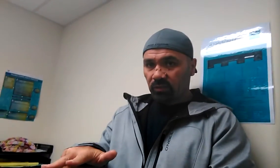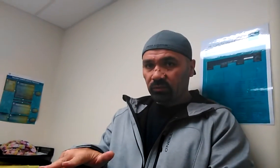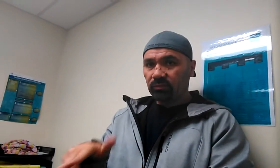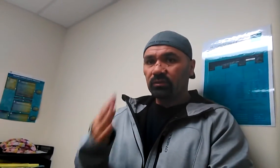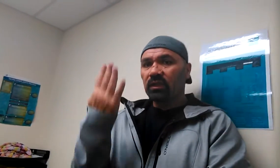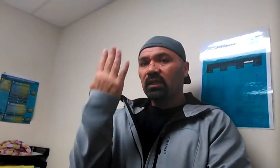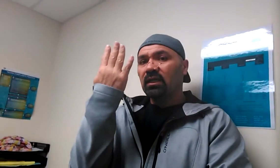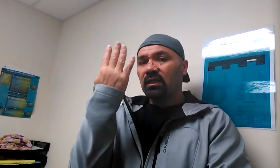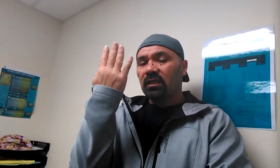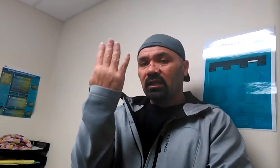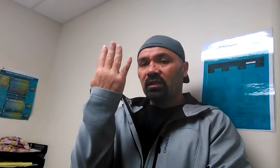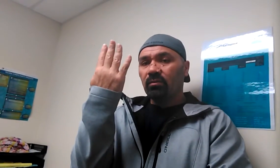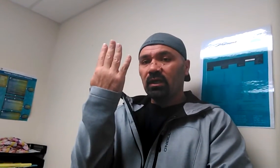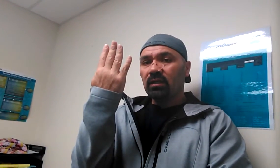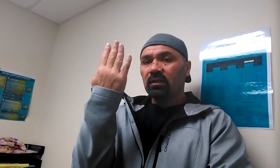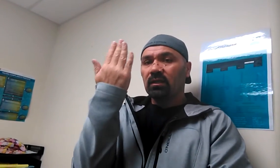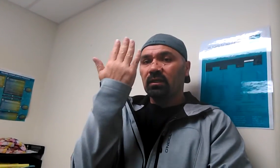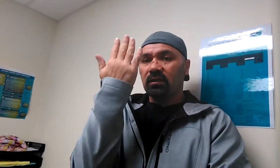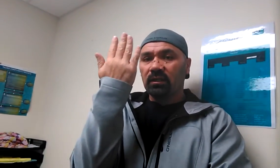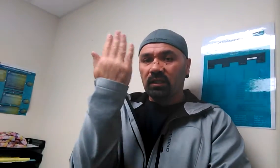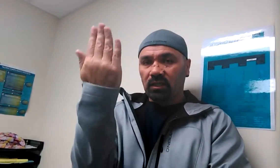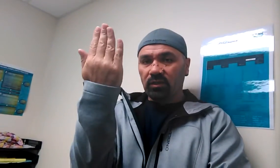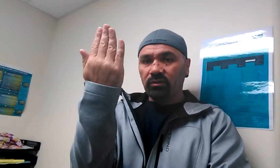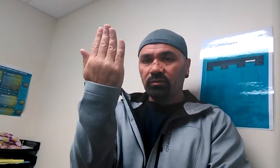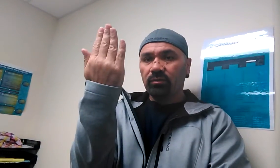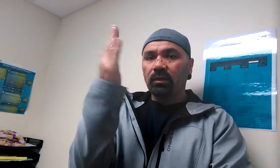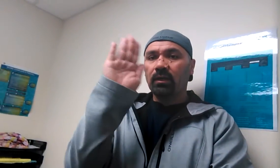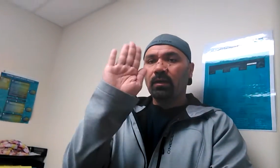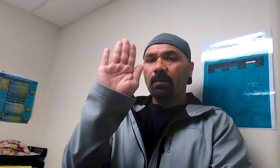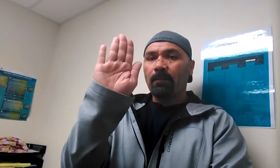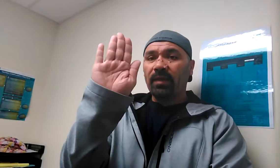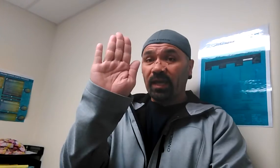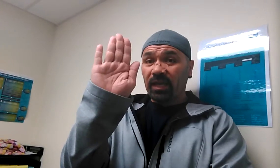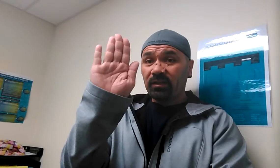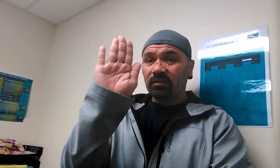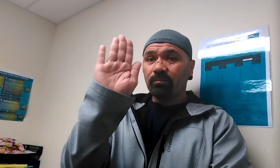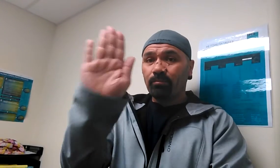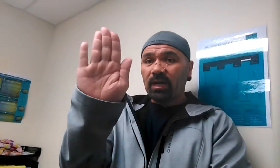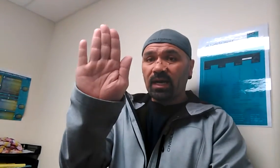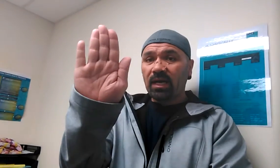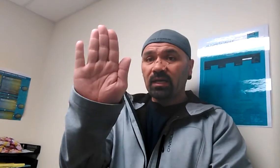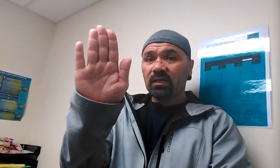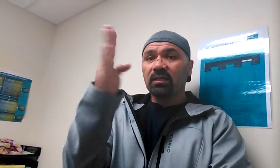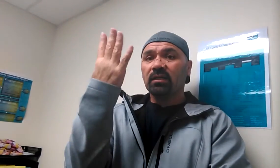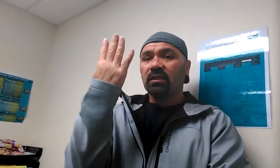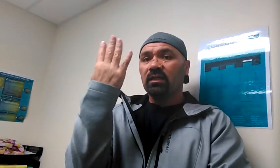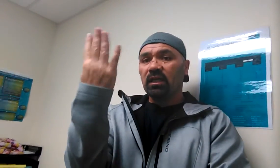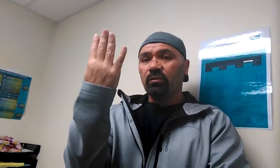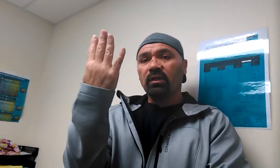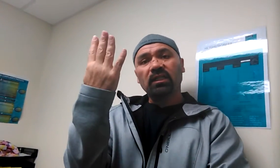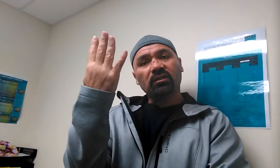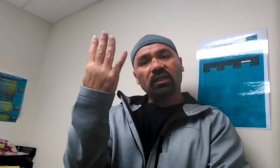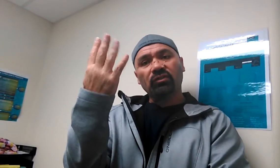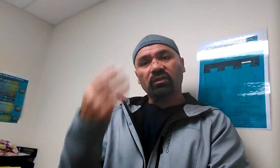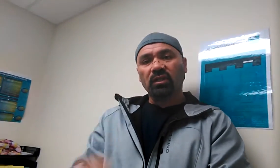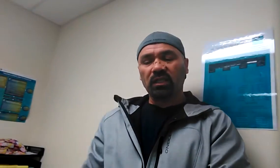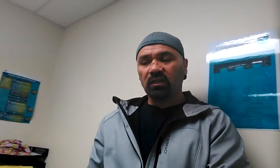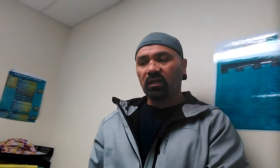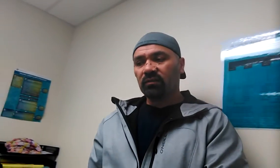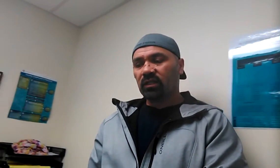rau, iwa te kau, and mā iwa. That's 999. So